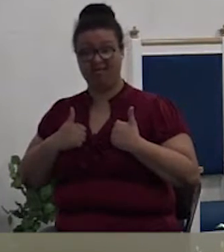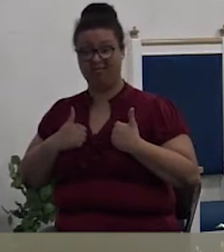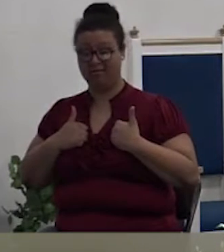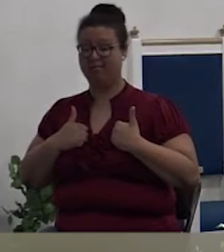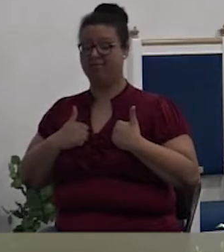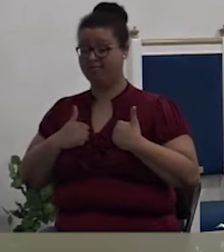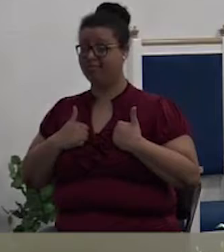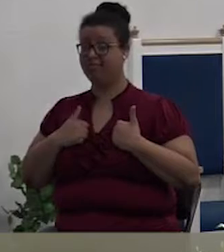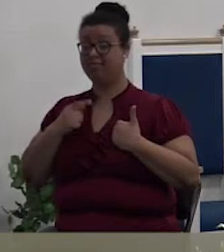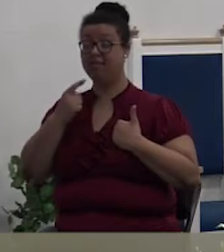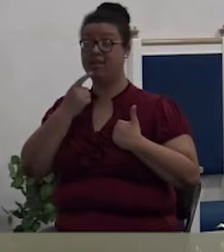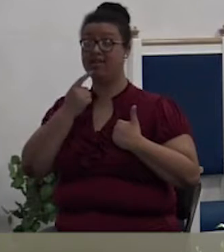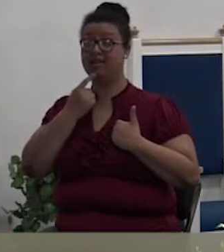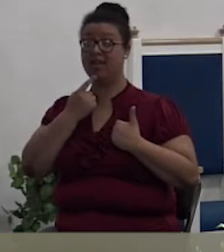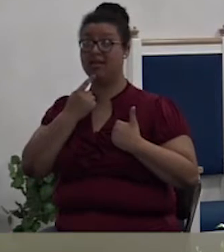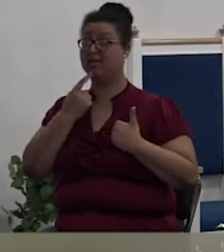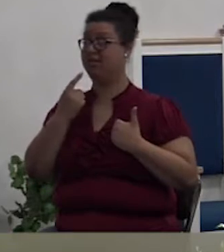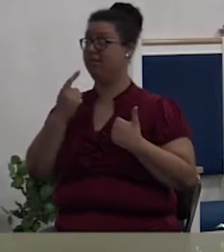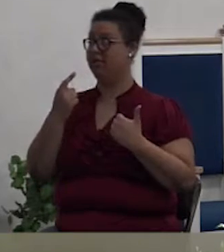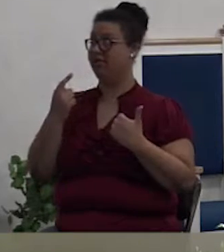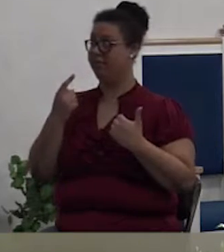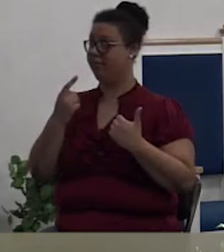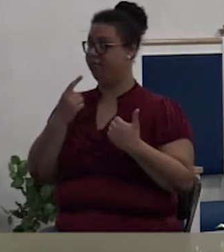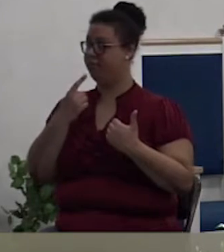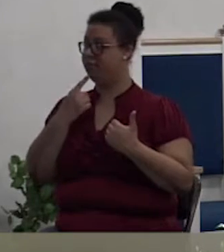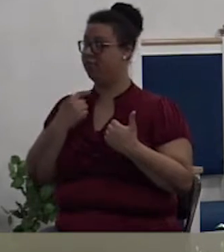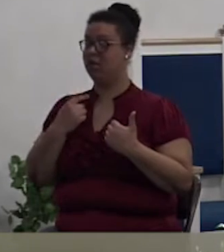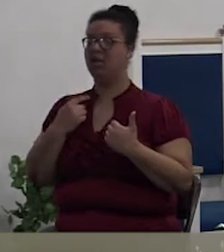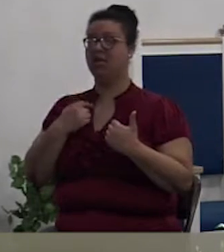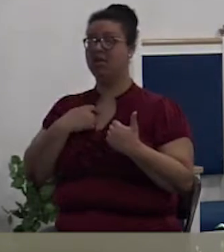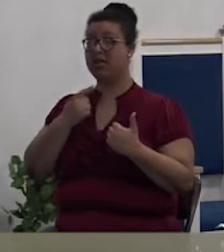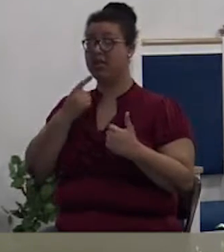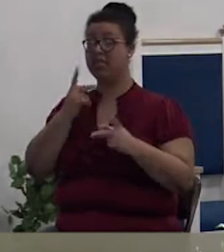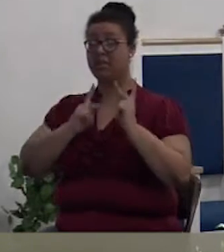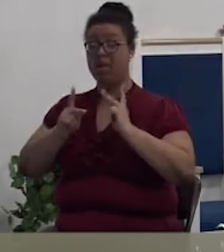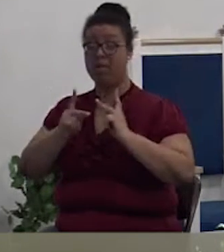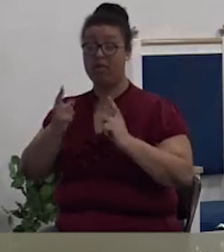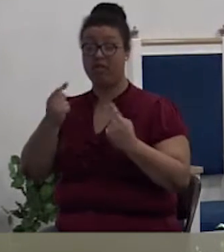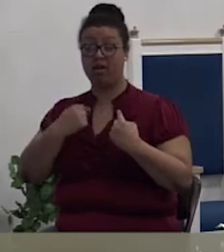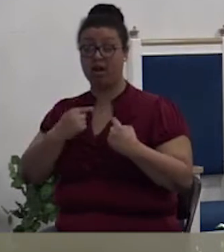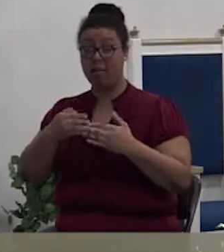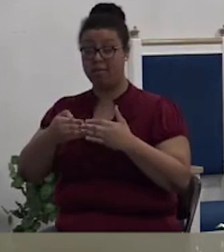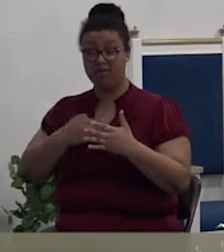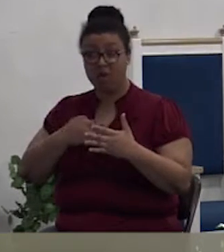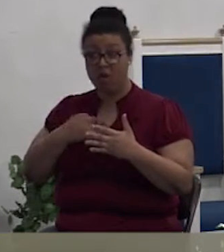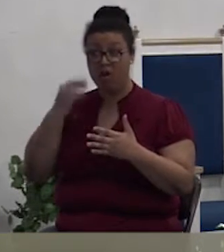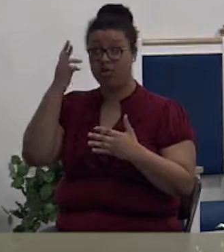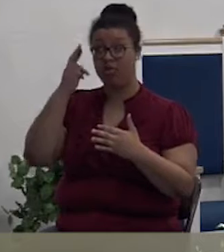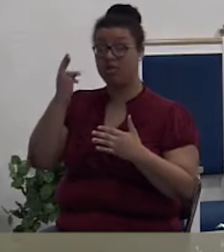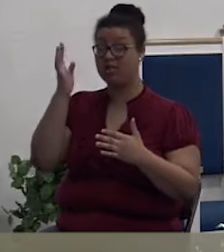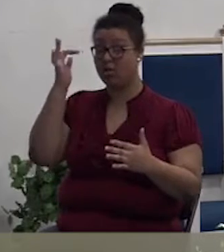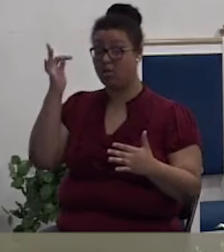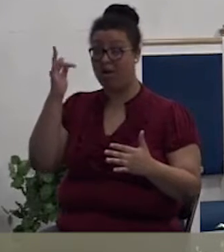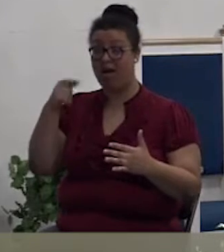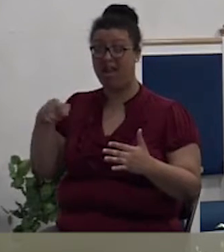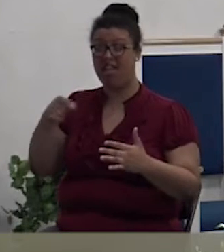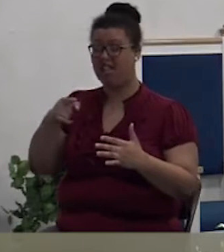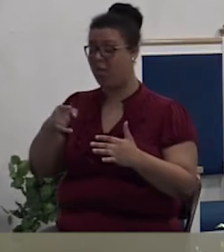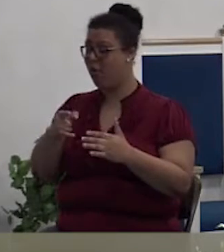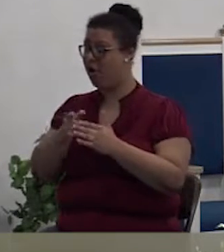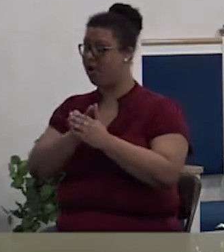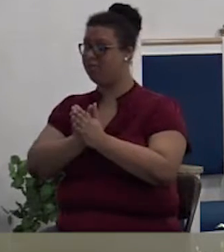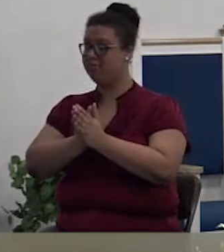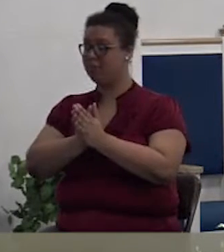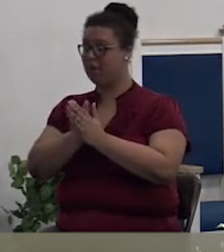he says, those people that came before, the reason why they were so committed